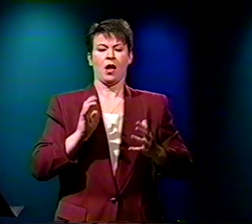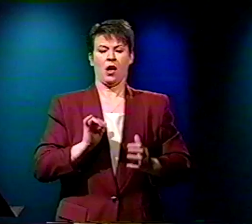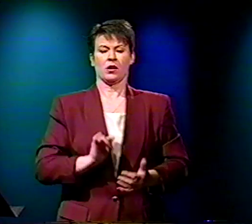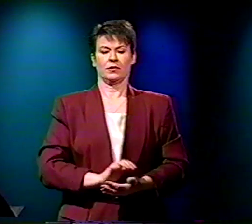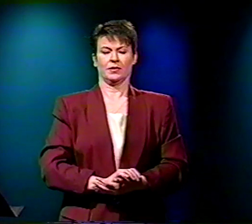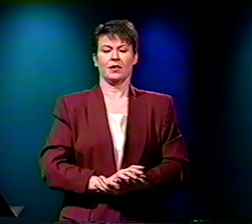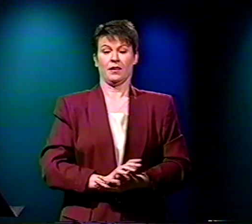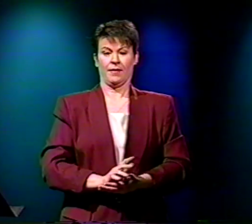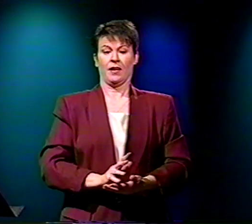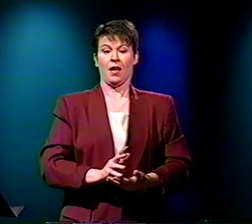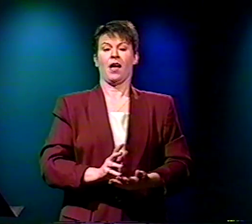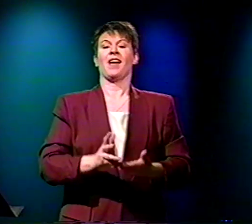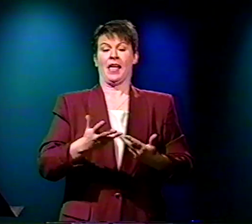phrase. And so there's a continued